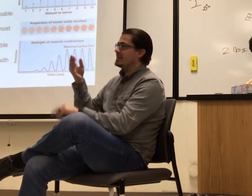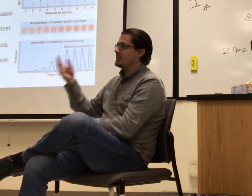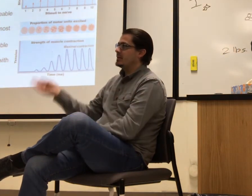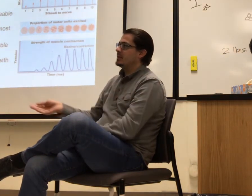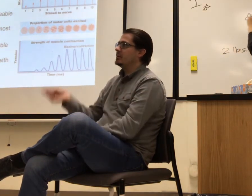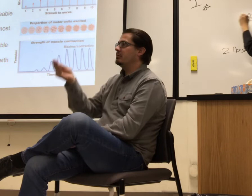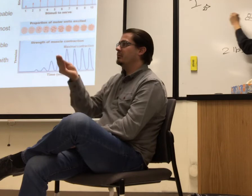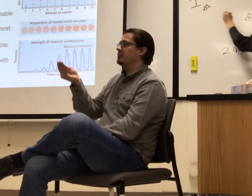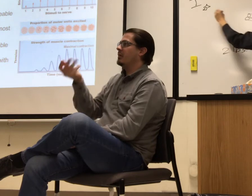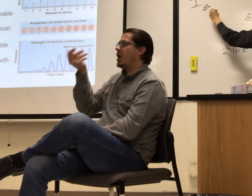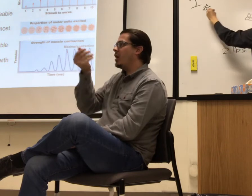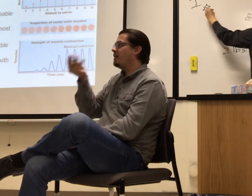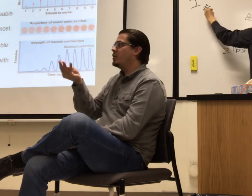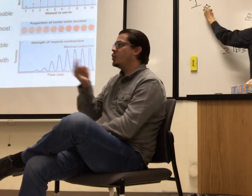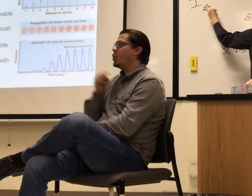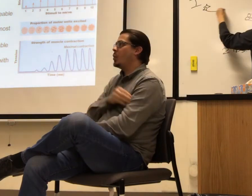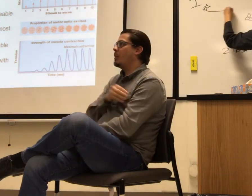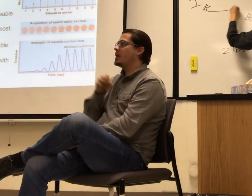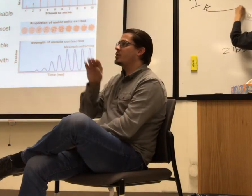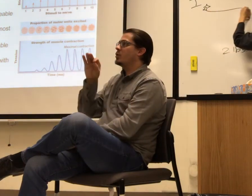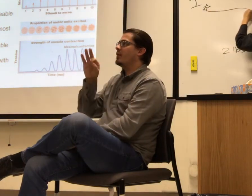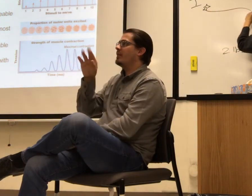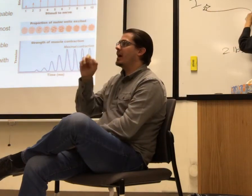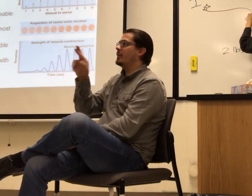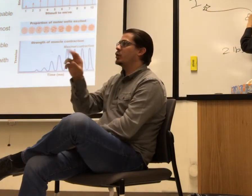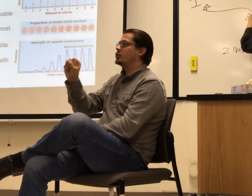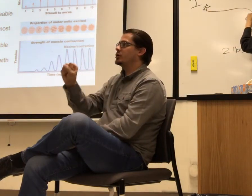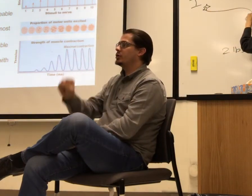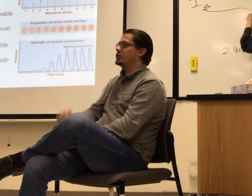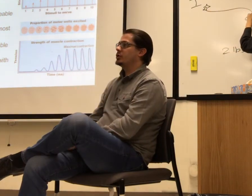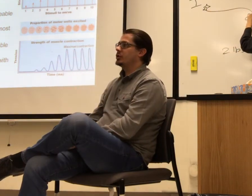a couple of muscle fibers.